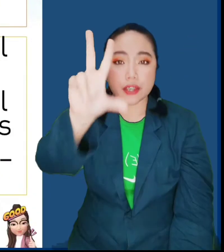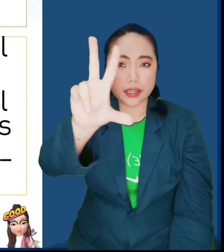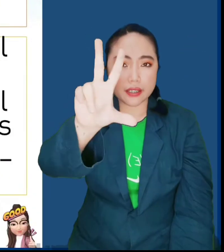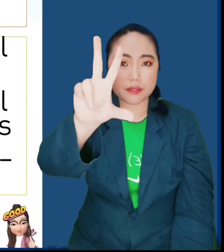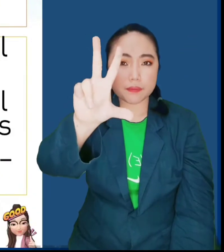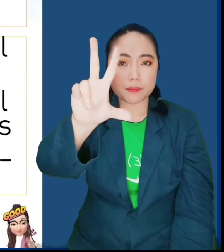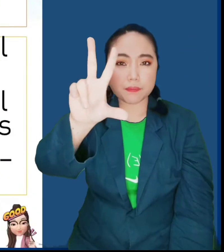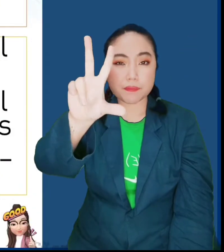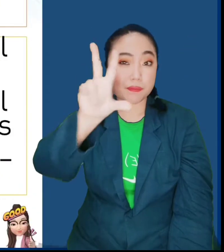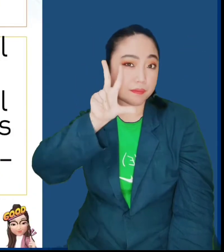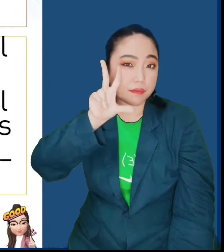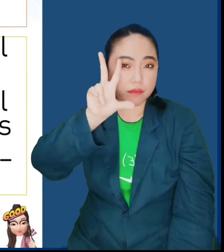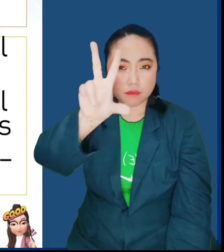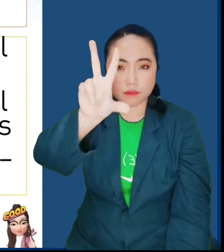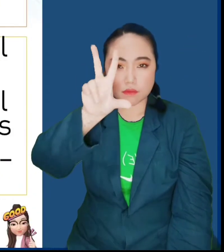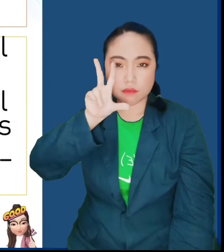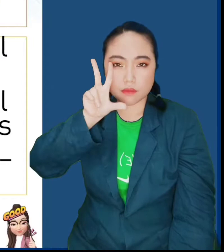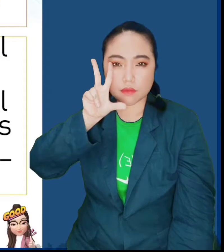Number 3.